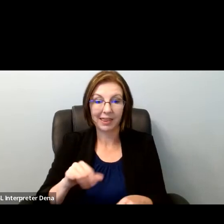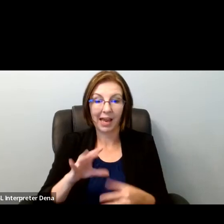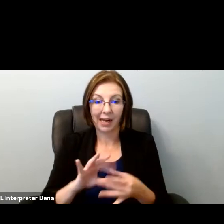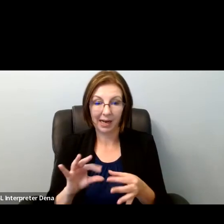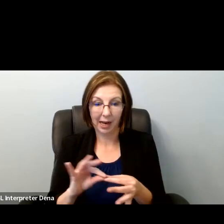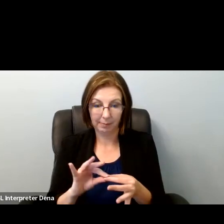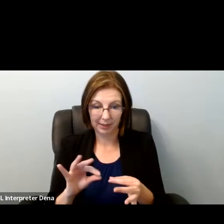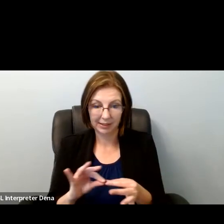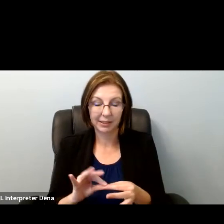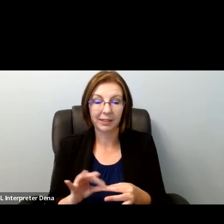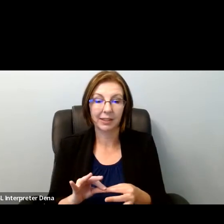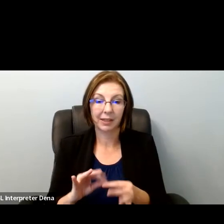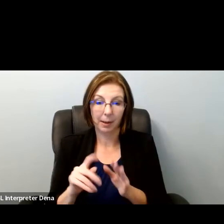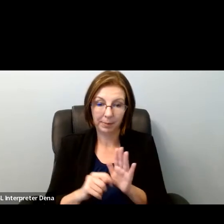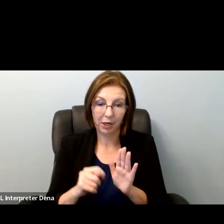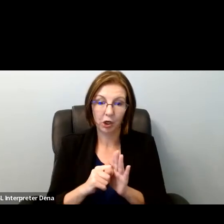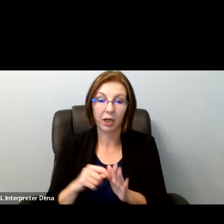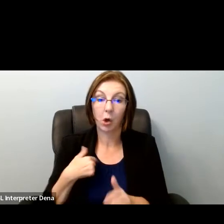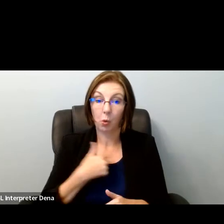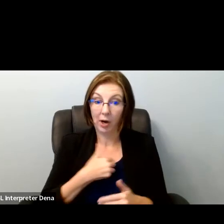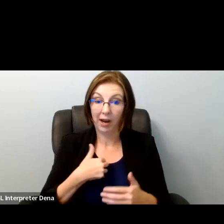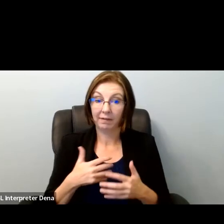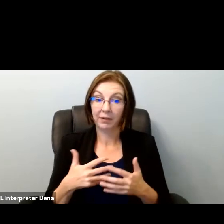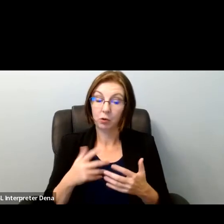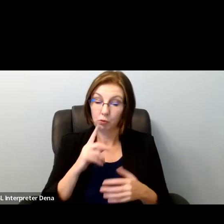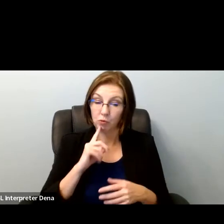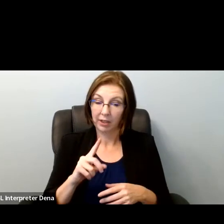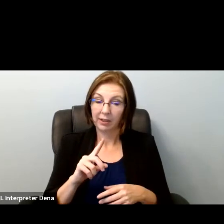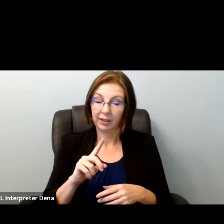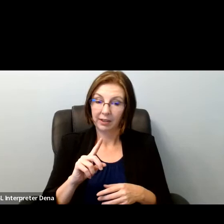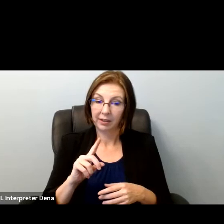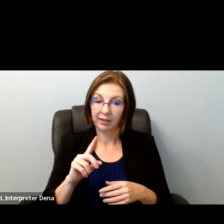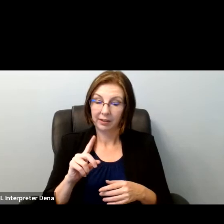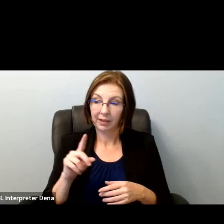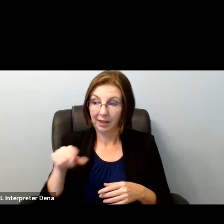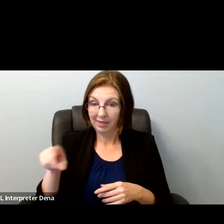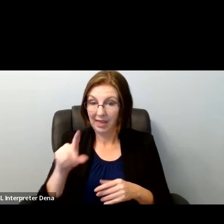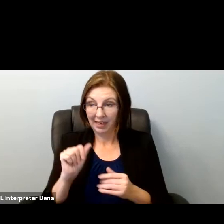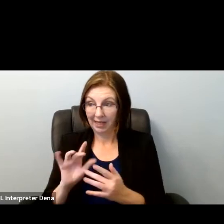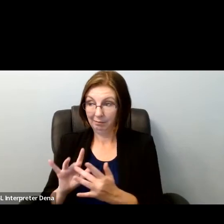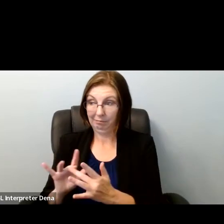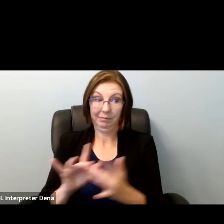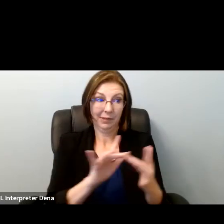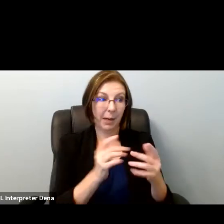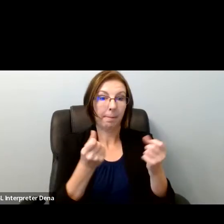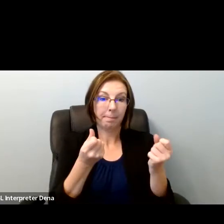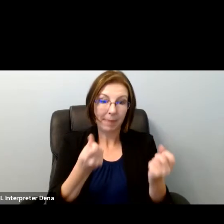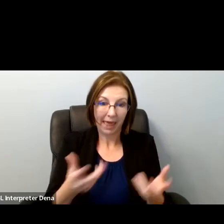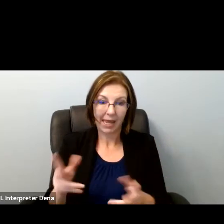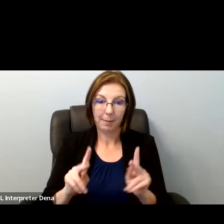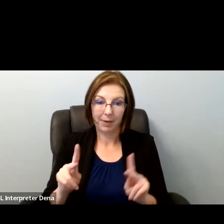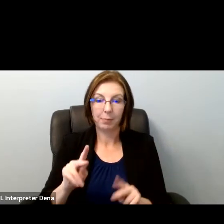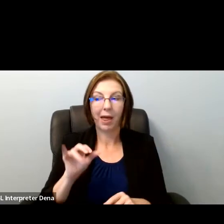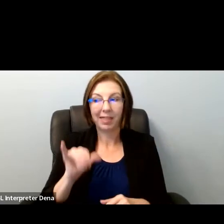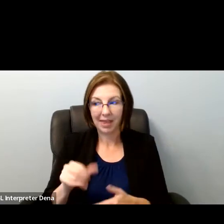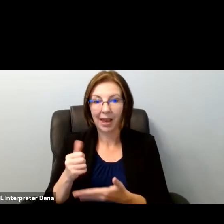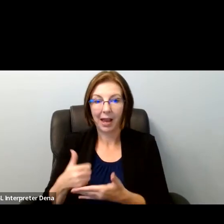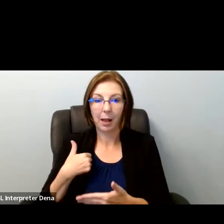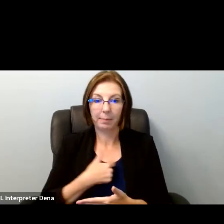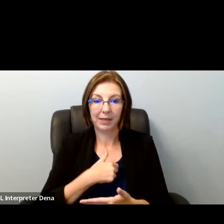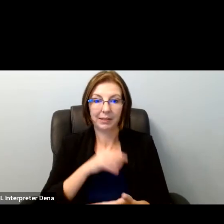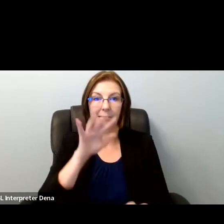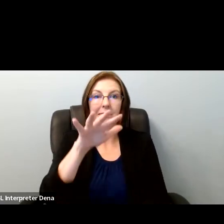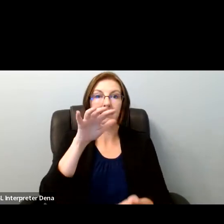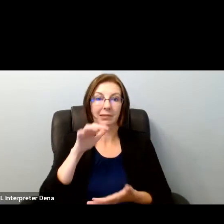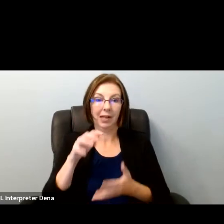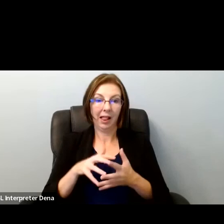Board has a really strong outreach that can reach a lot of people. And so I think that helped us get a robust response